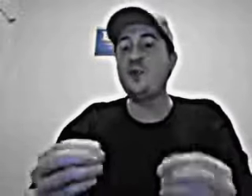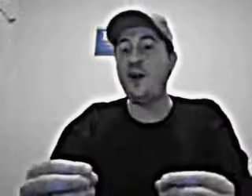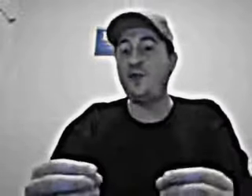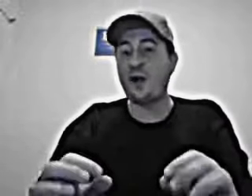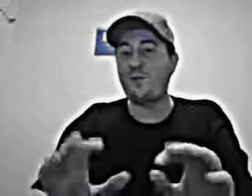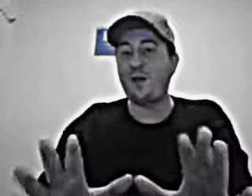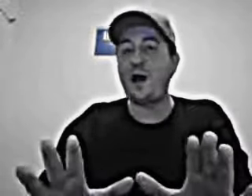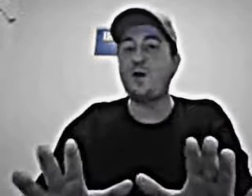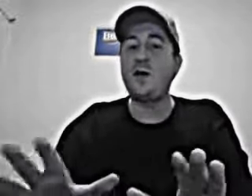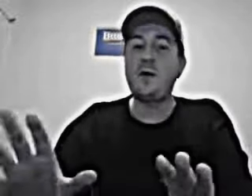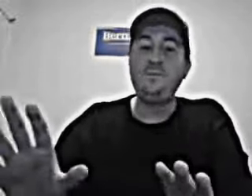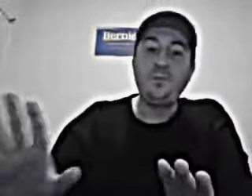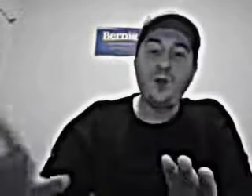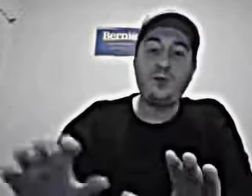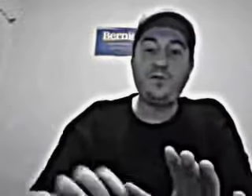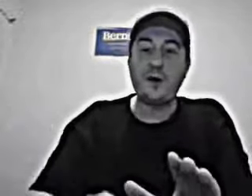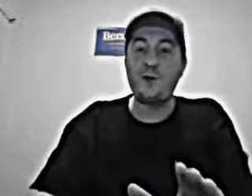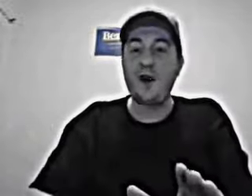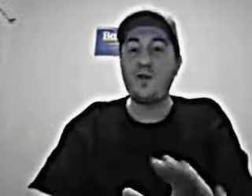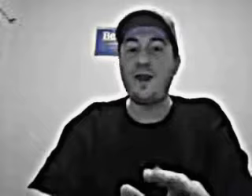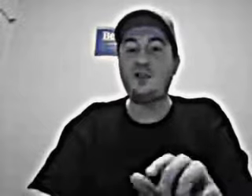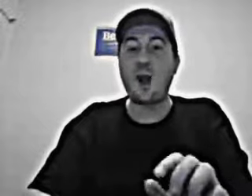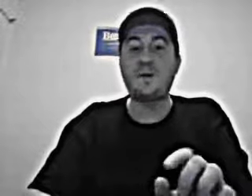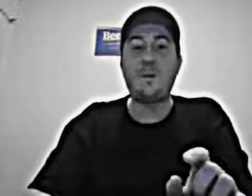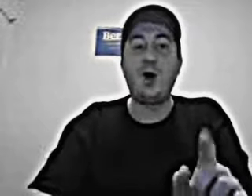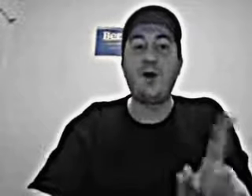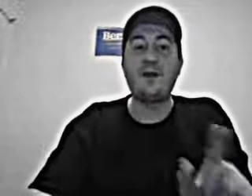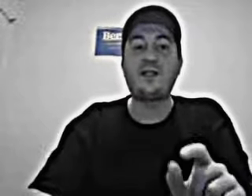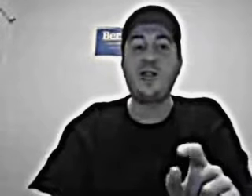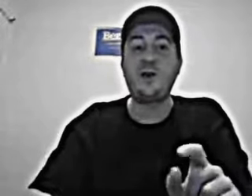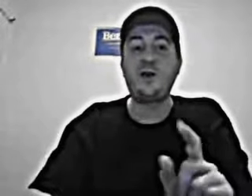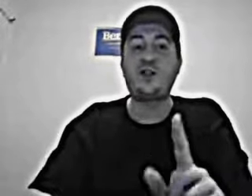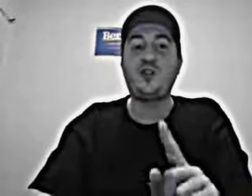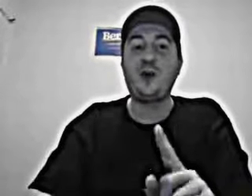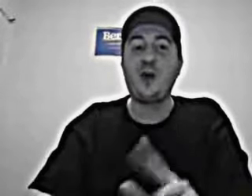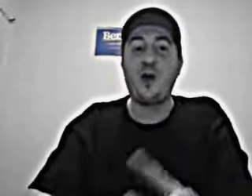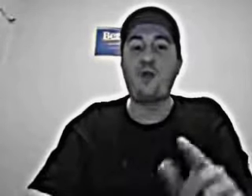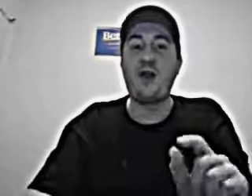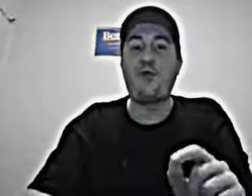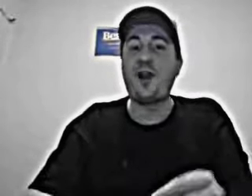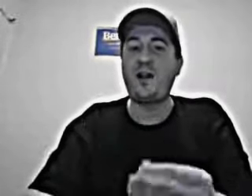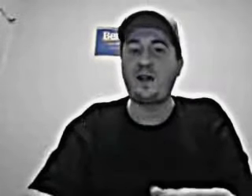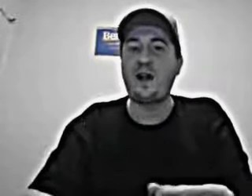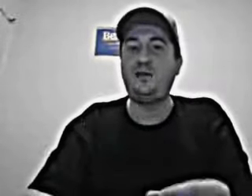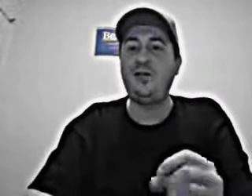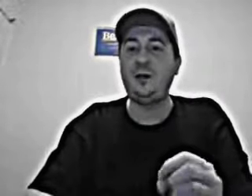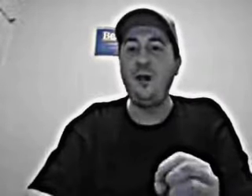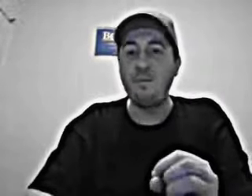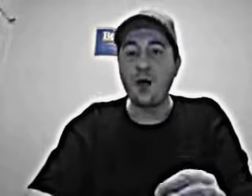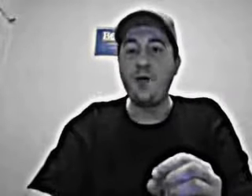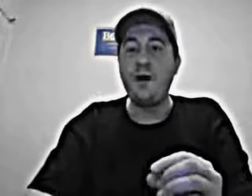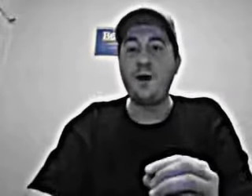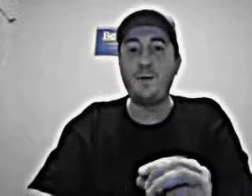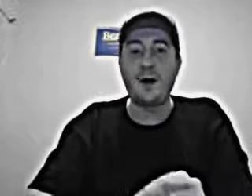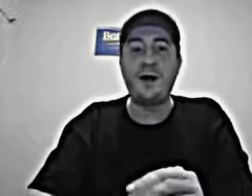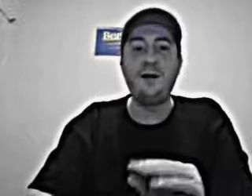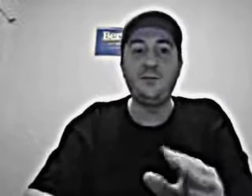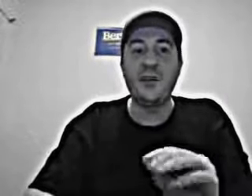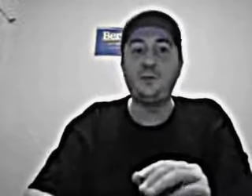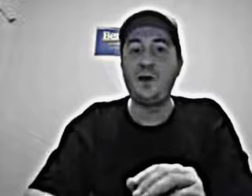health care for colorado if the federal government drops the ball on this colorado is going to get our own health care we got the marijuana money let's put